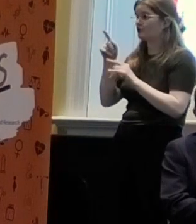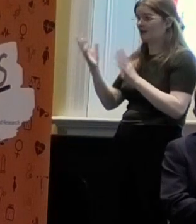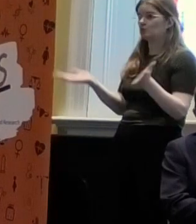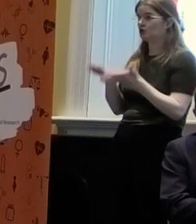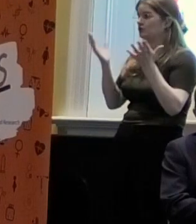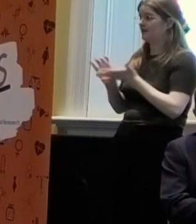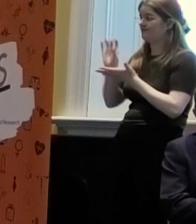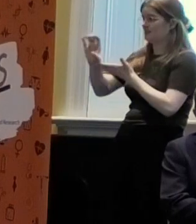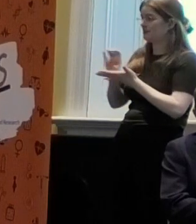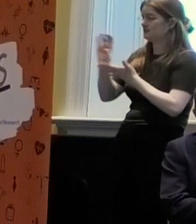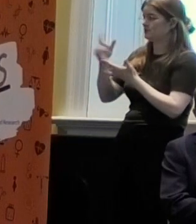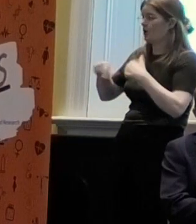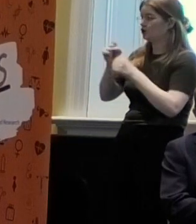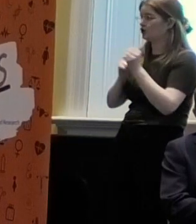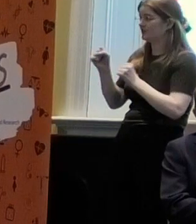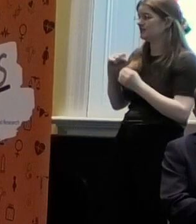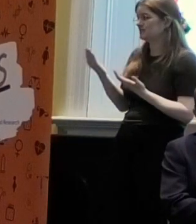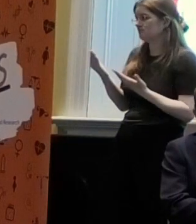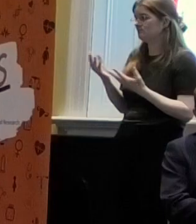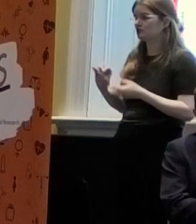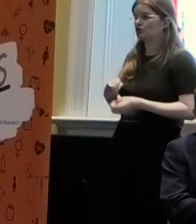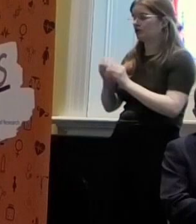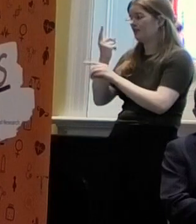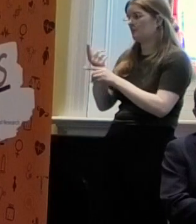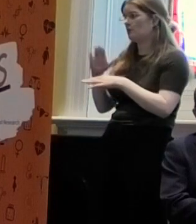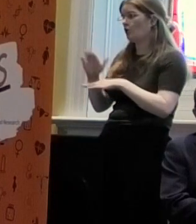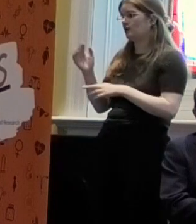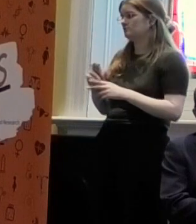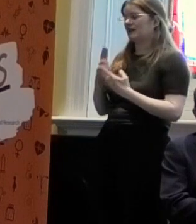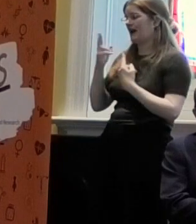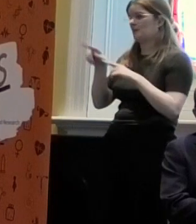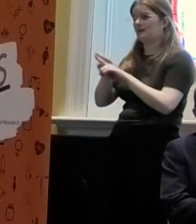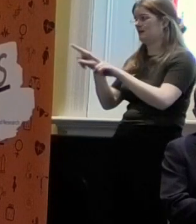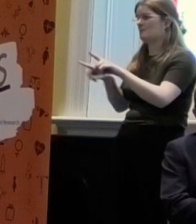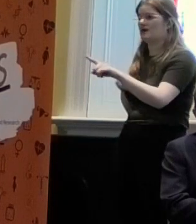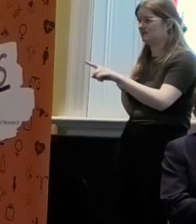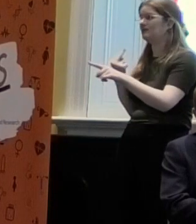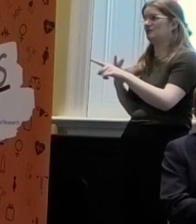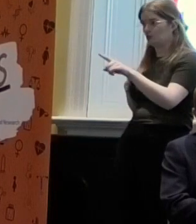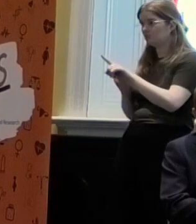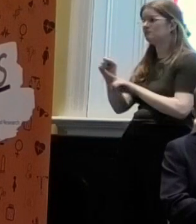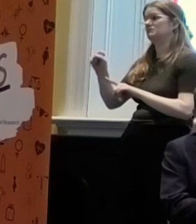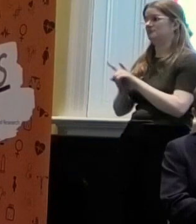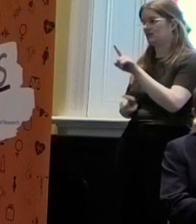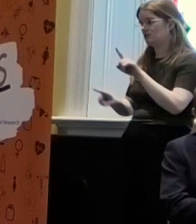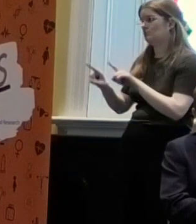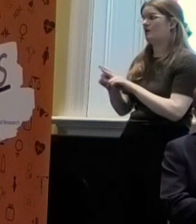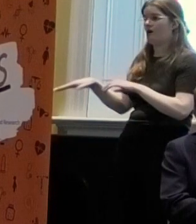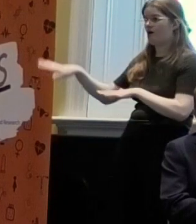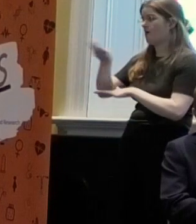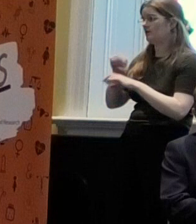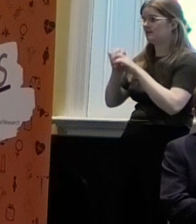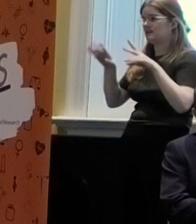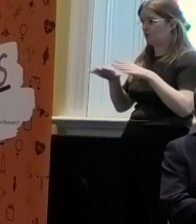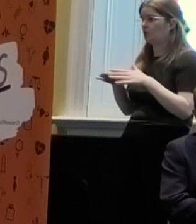investment into our services to kind of to develop them, and that they can't be left behind, and that there has to be all of the